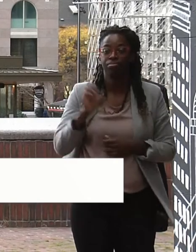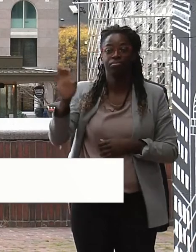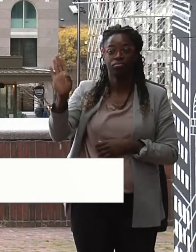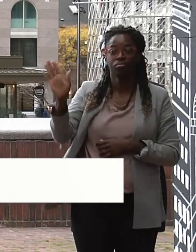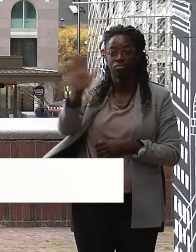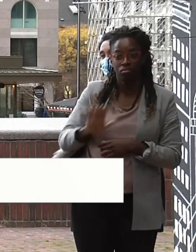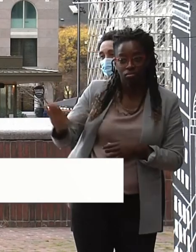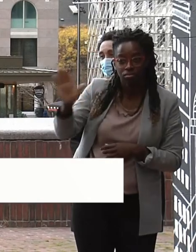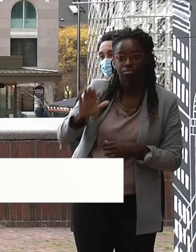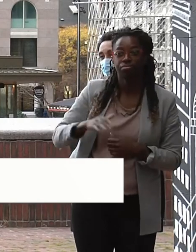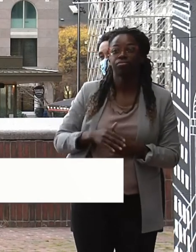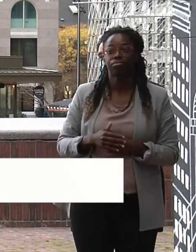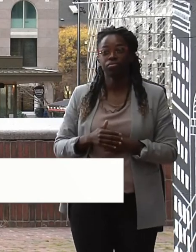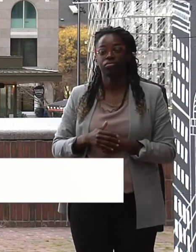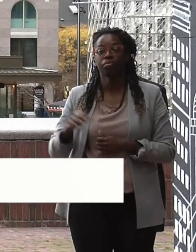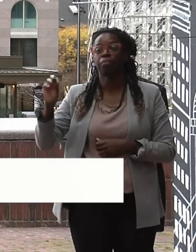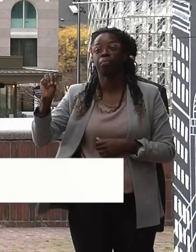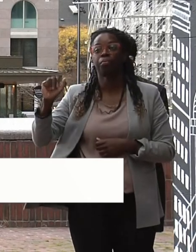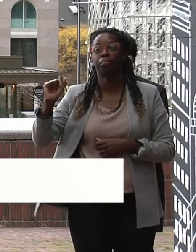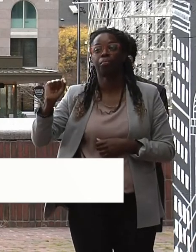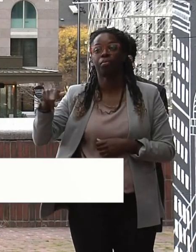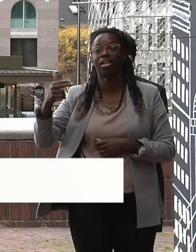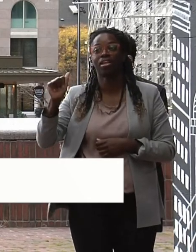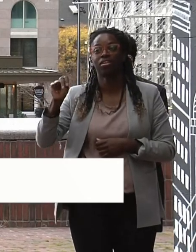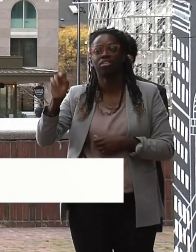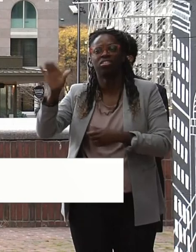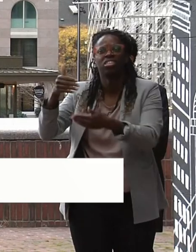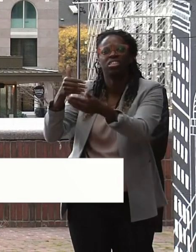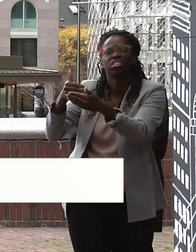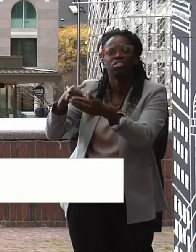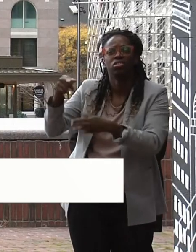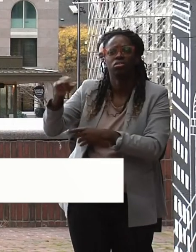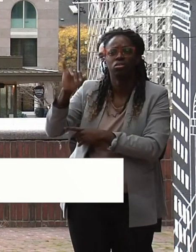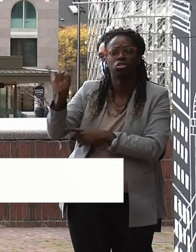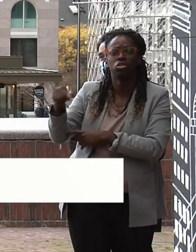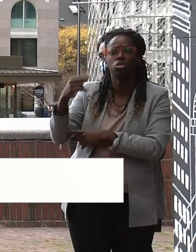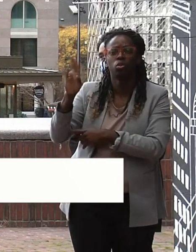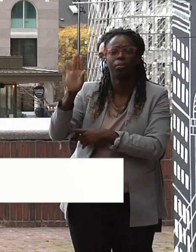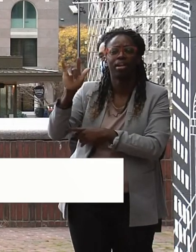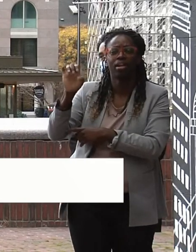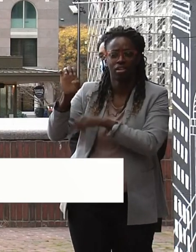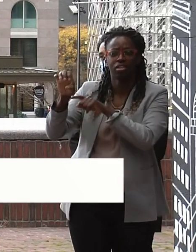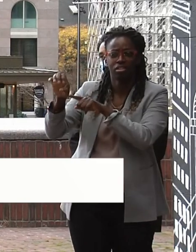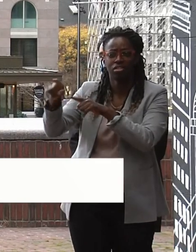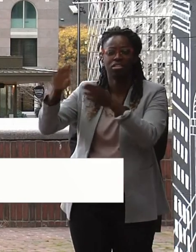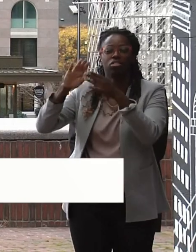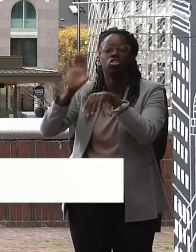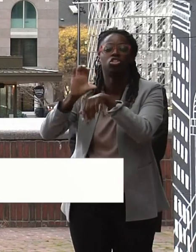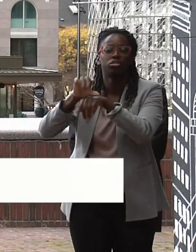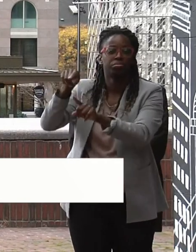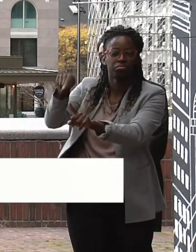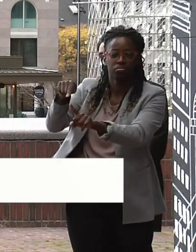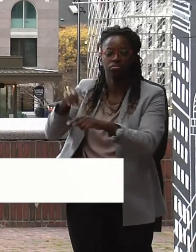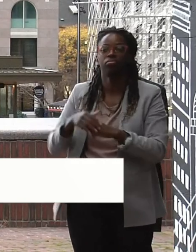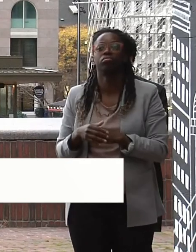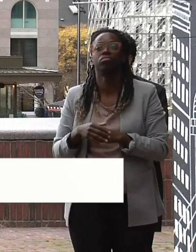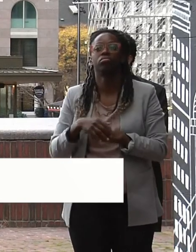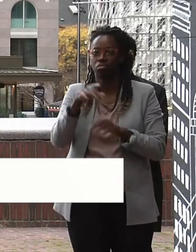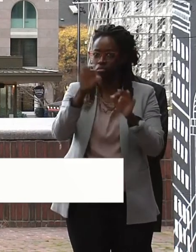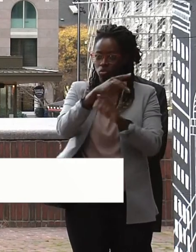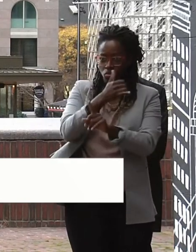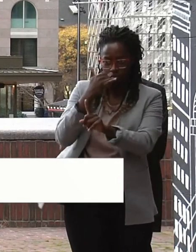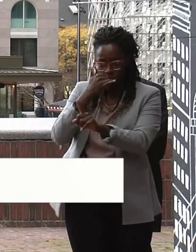Blue Hill Avenue. And just to call ahead, we're asking people to call ahead to pre-register. Those numbers and information about all of our testing sites, you can either go to the